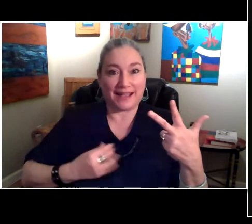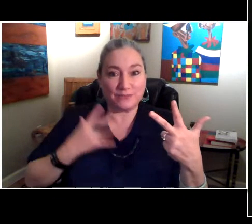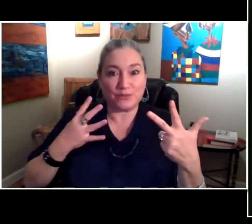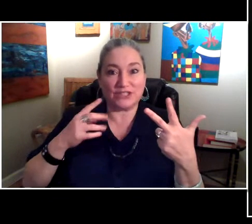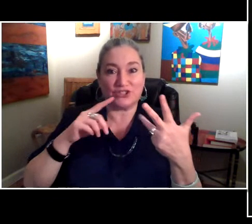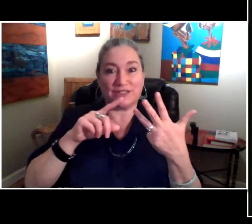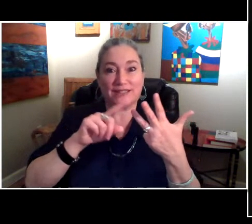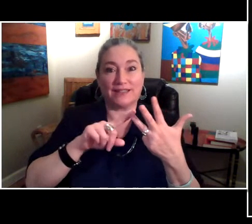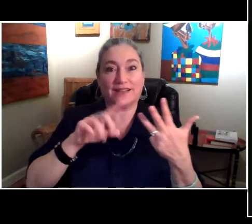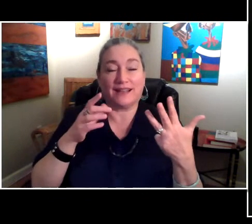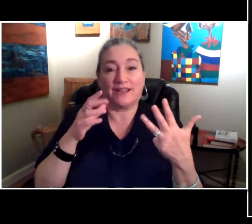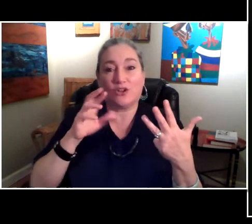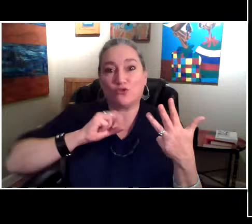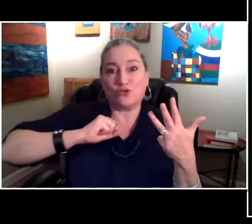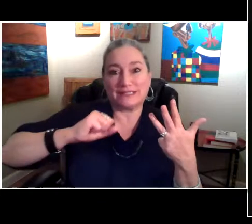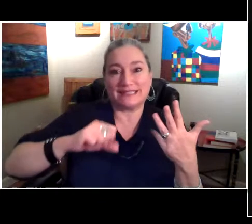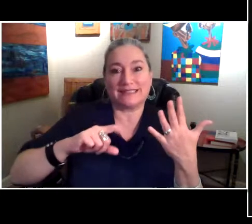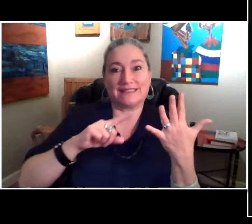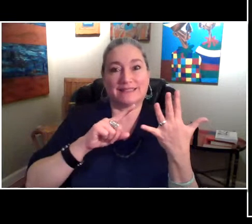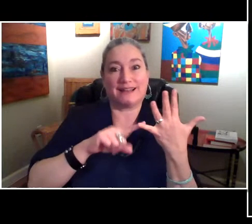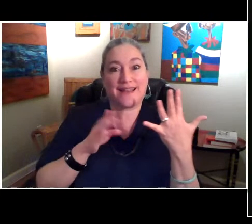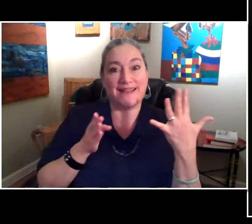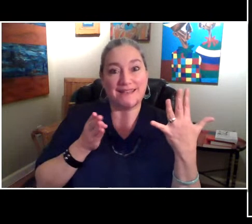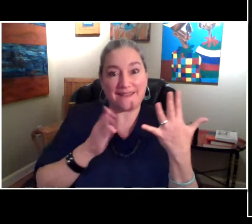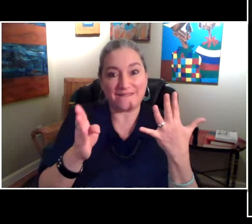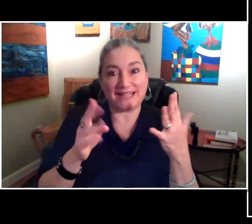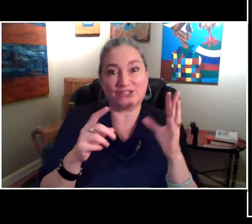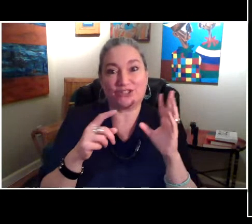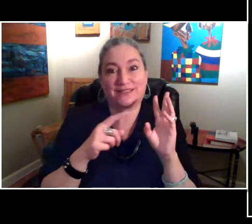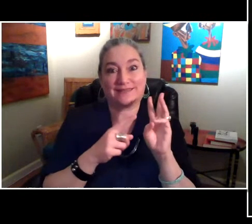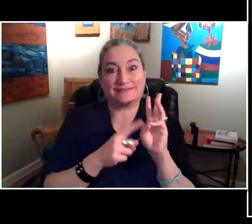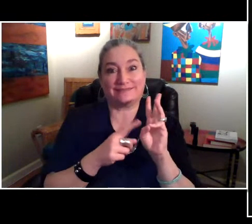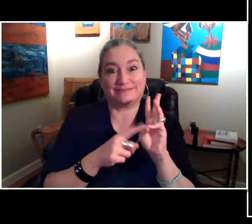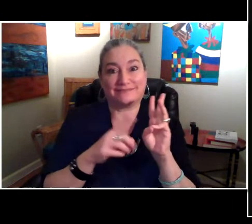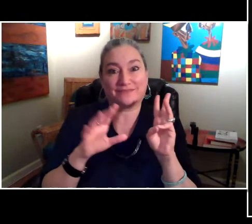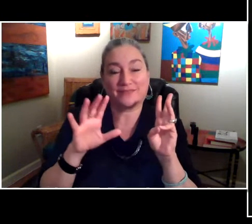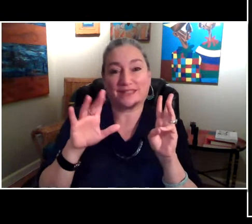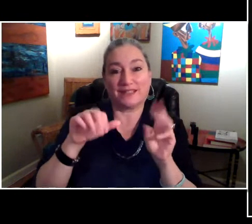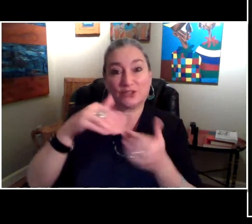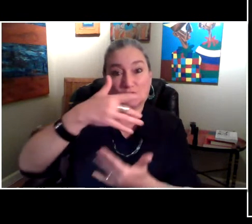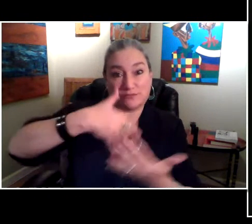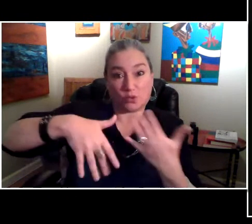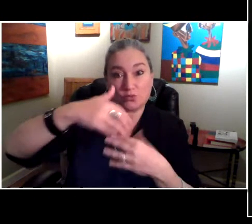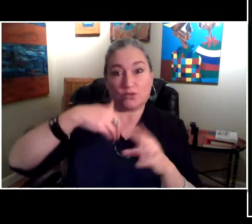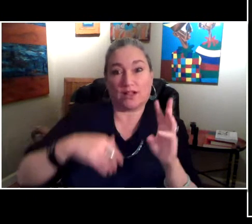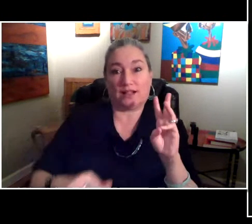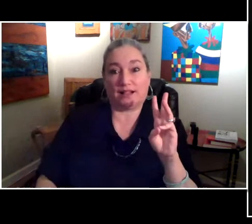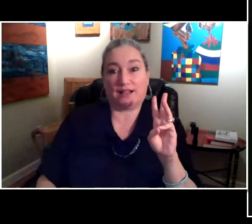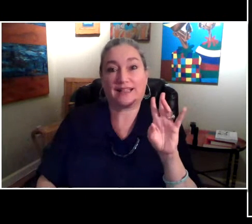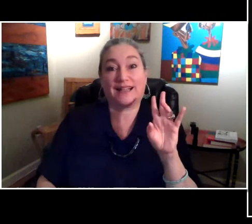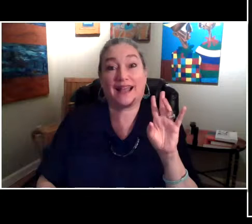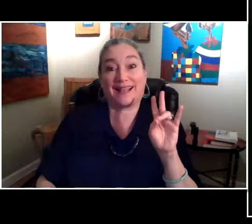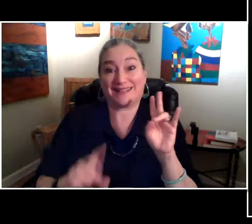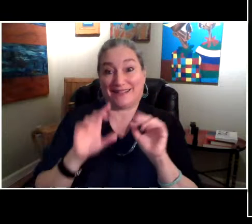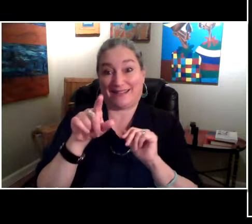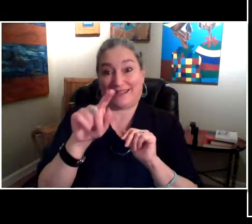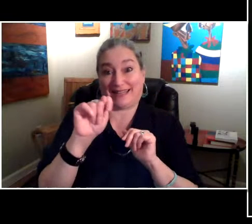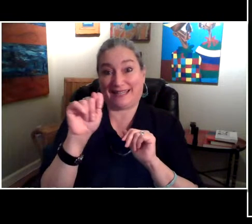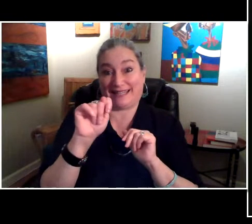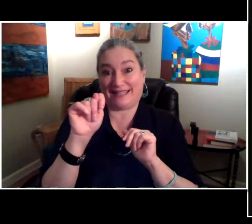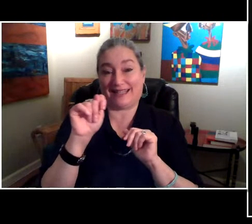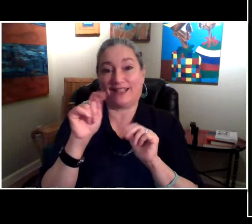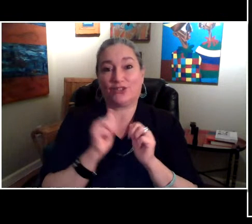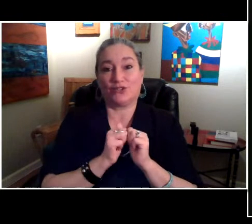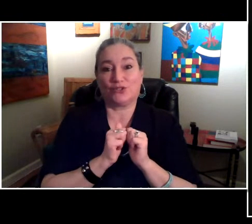all of the aspects of capital: family, linguistic, educational, aspirational, resistant,